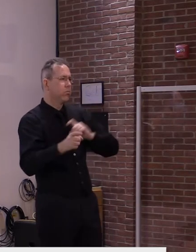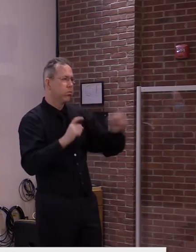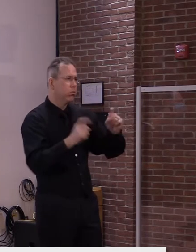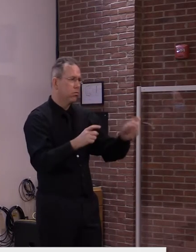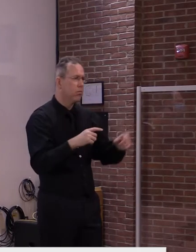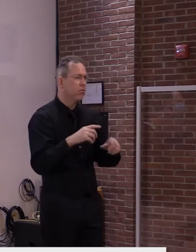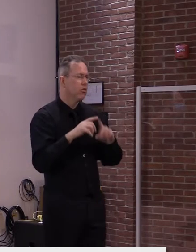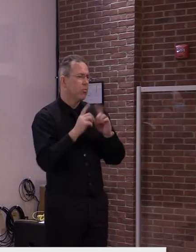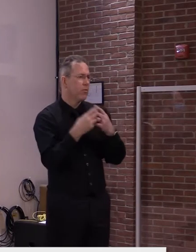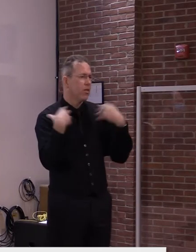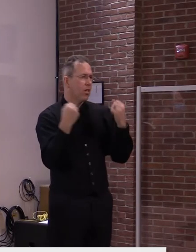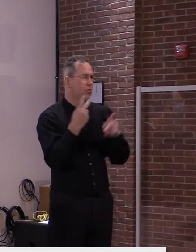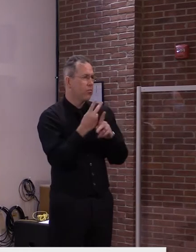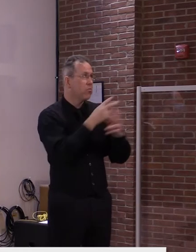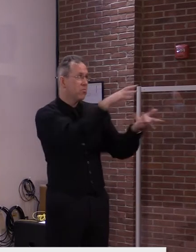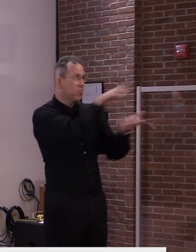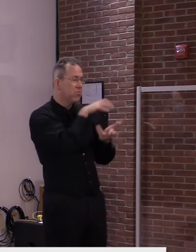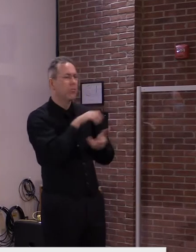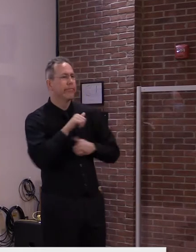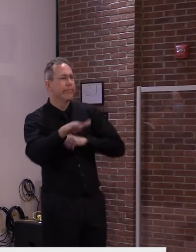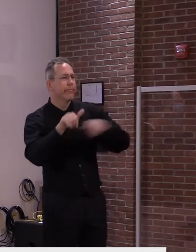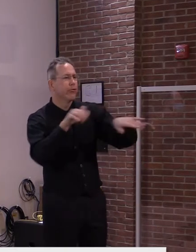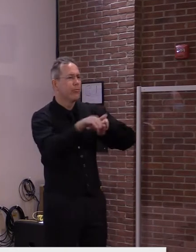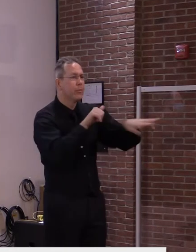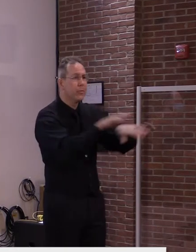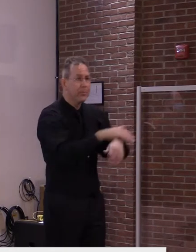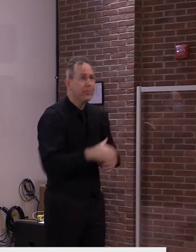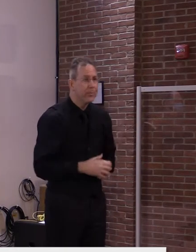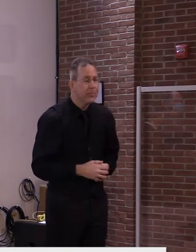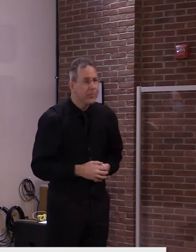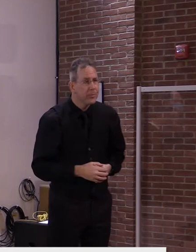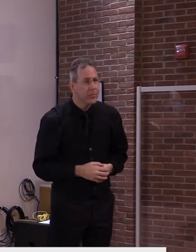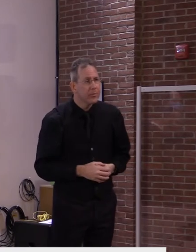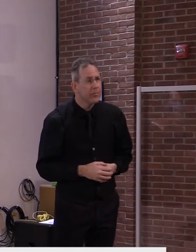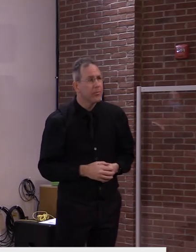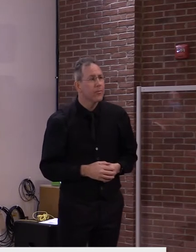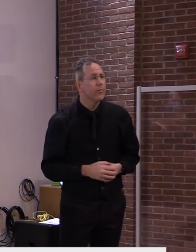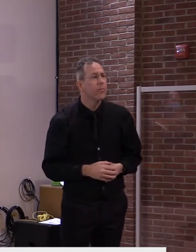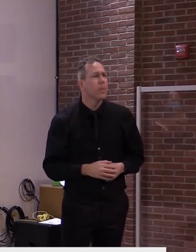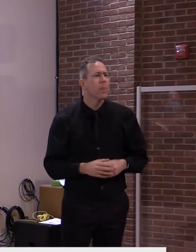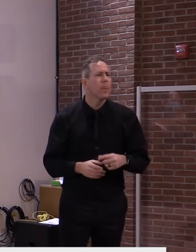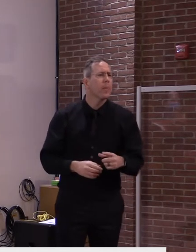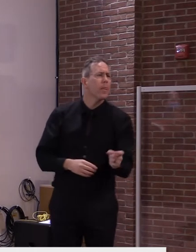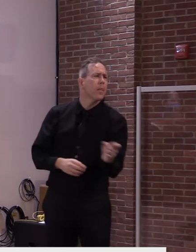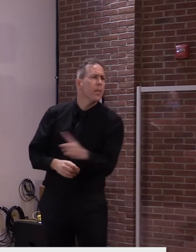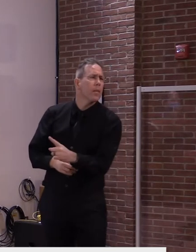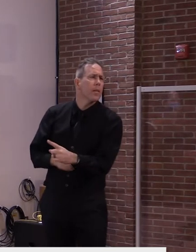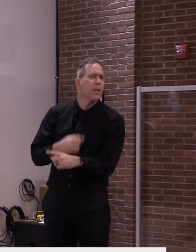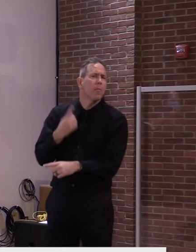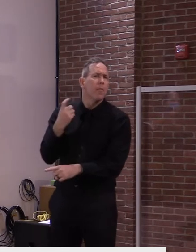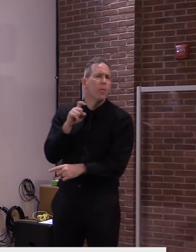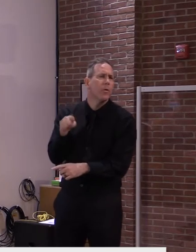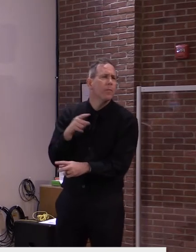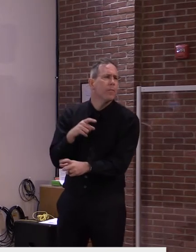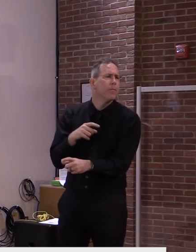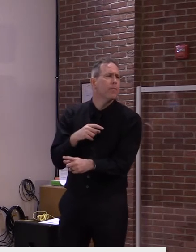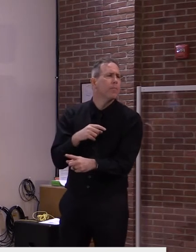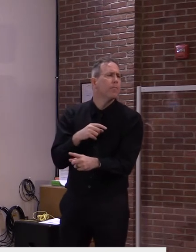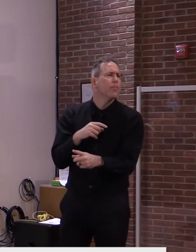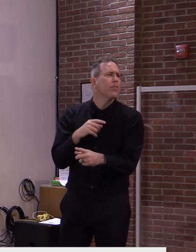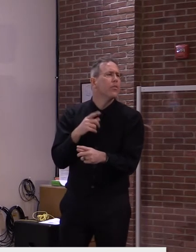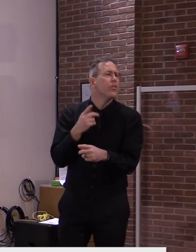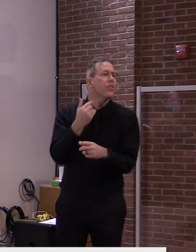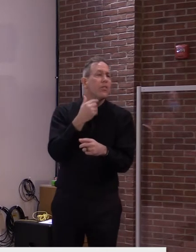And just one quick follow-up. Were there any no shows or cancellations in the first 2 days of the